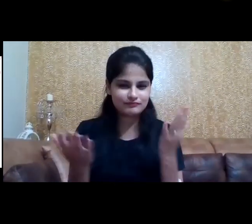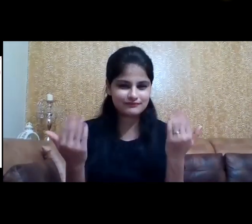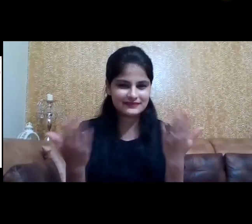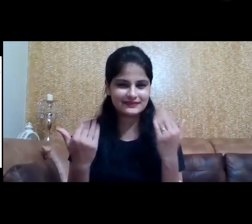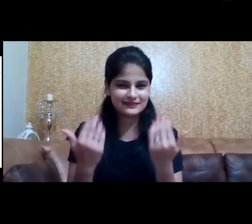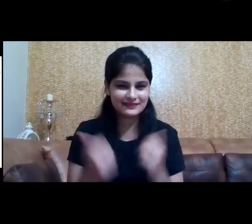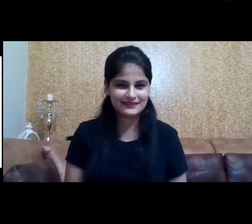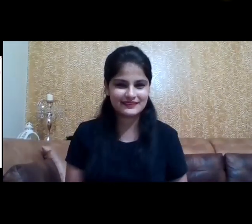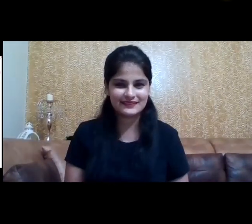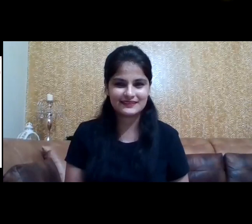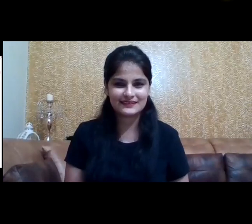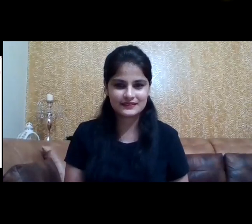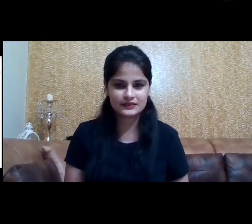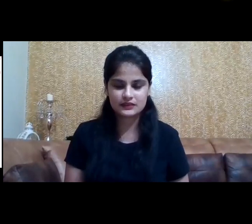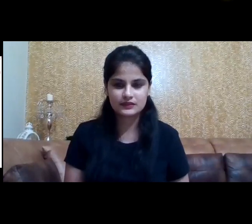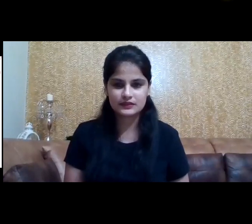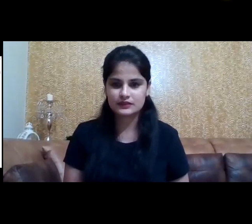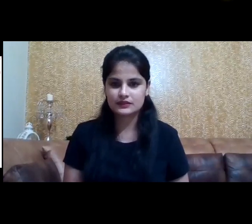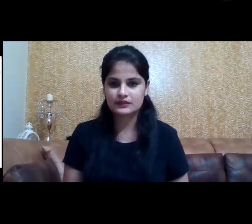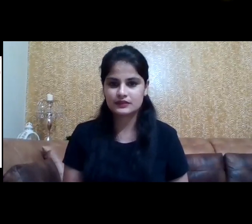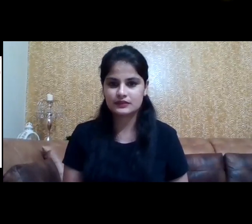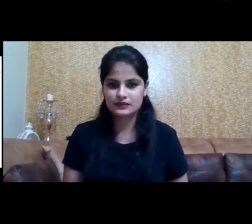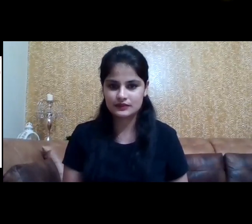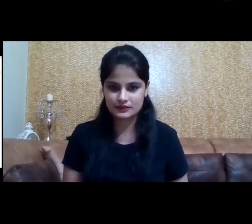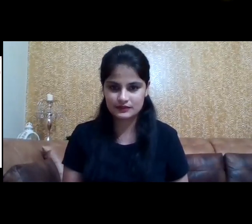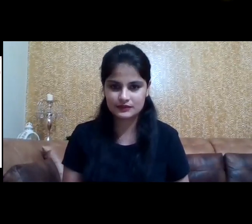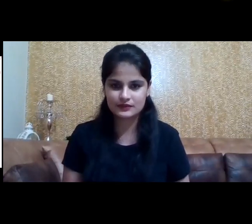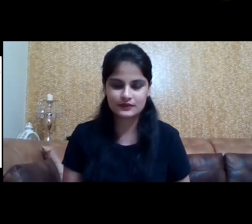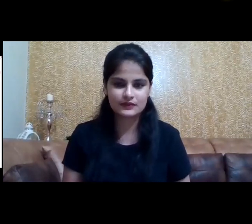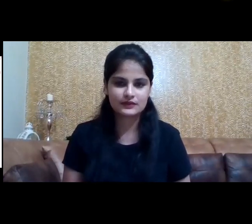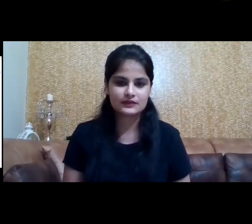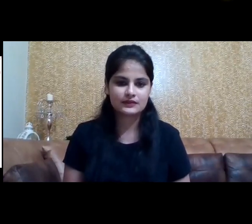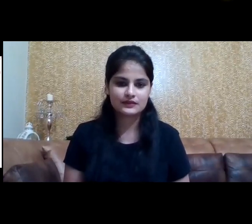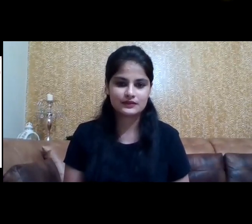Okay. We turn it off in a few seconds. Get clicking.